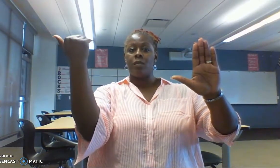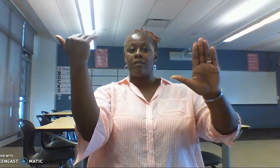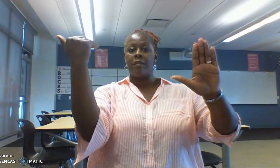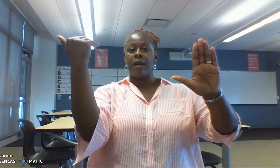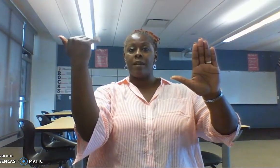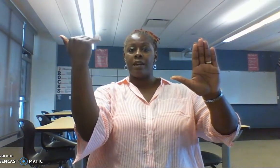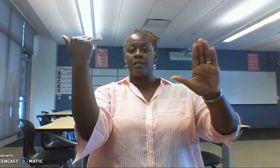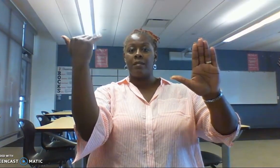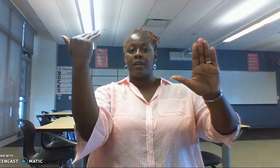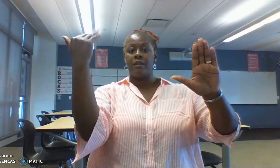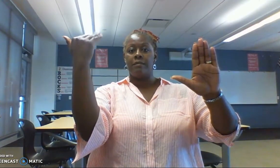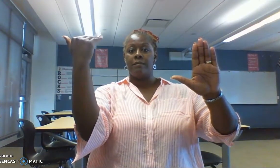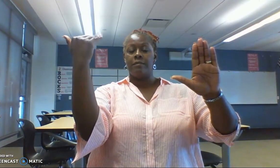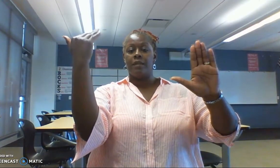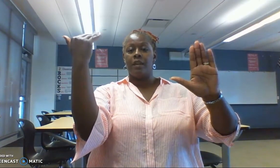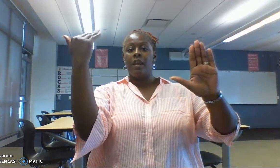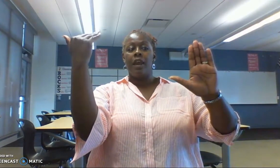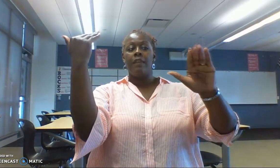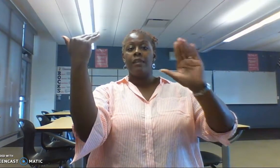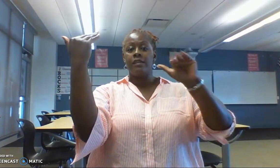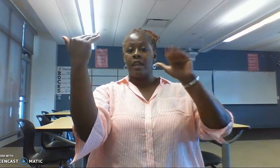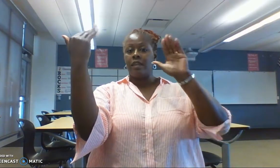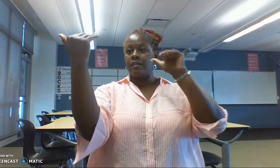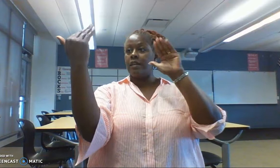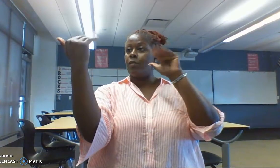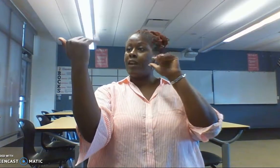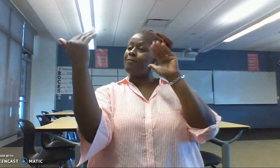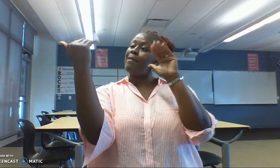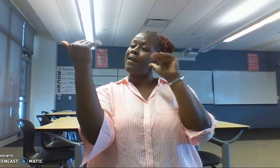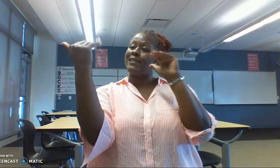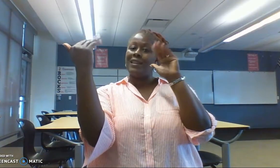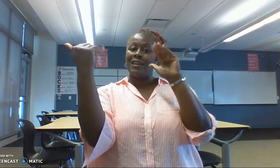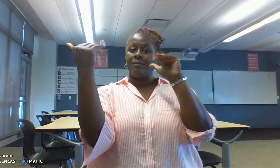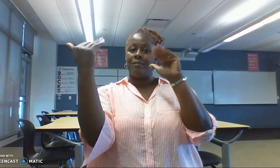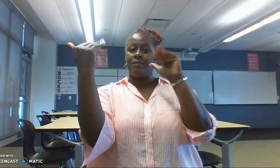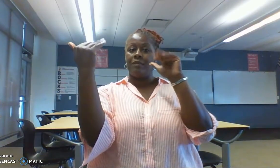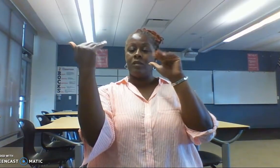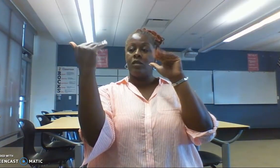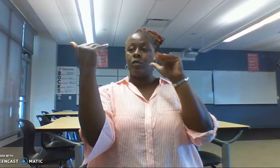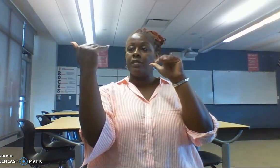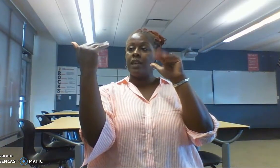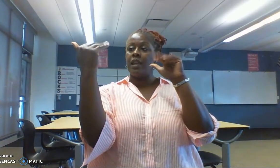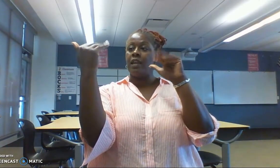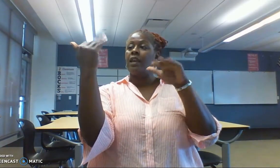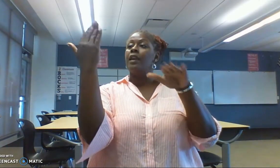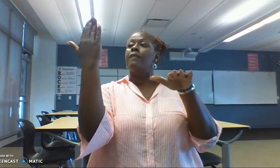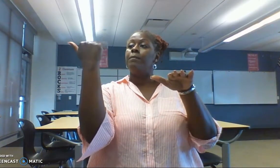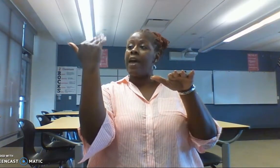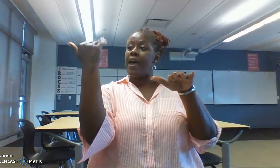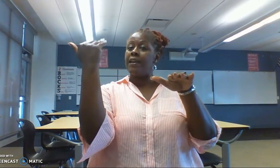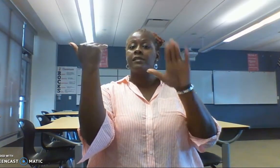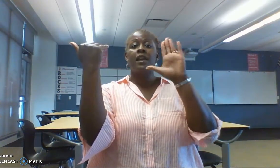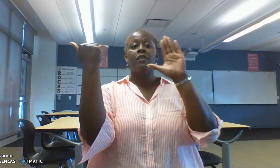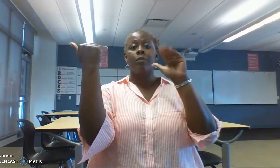waving bye-bye to me. And this hand is going to wave bye-bye to it. So we're saying the past and the